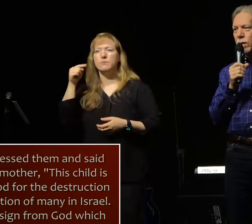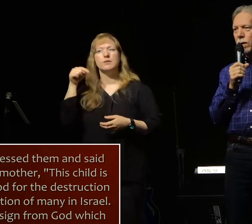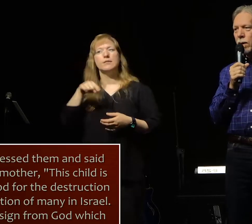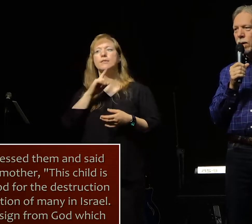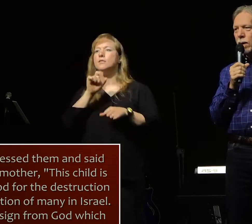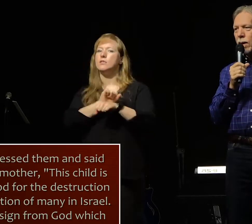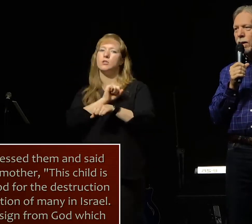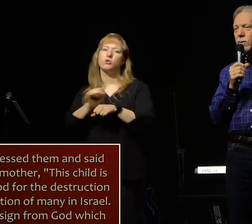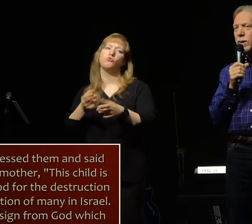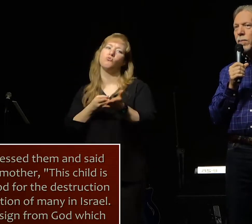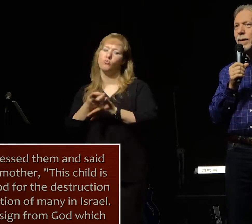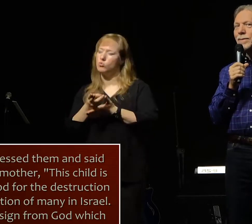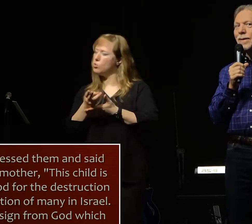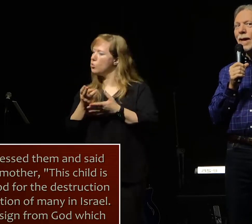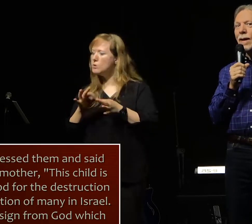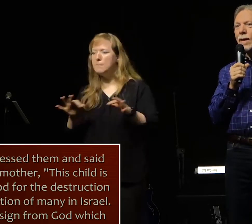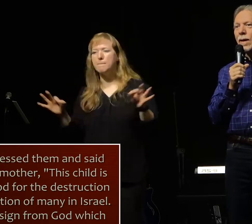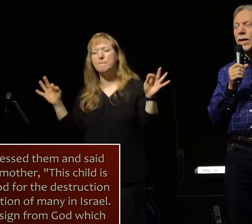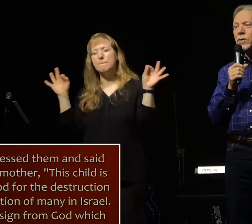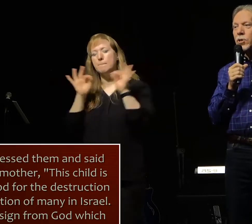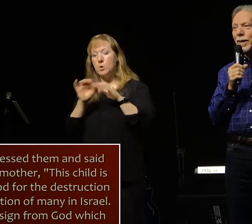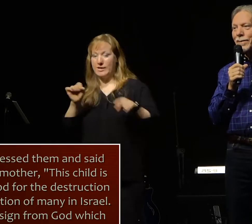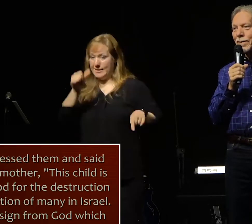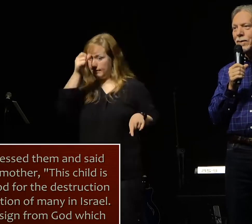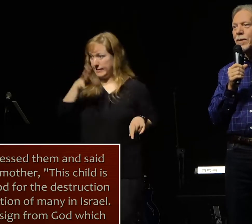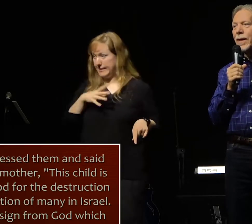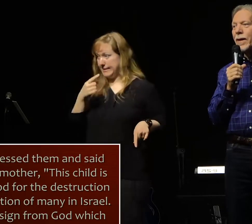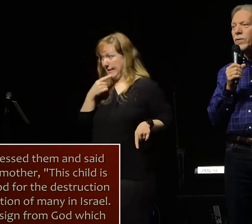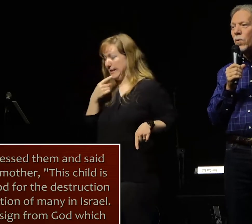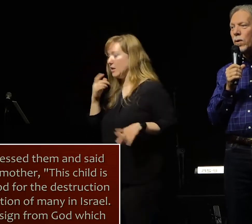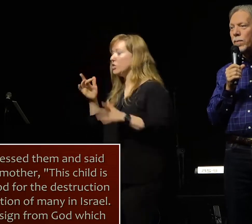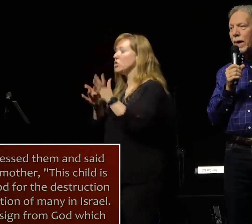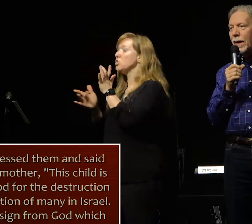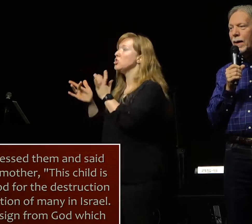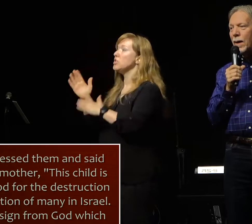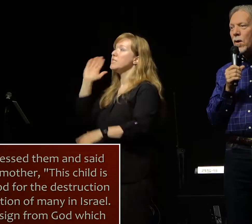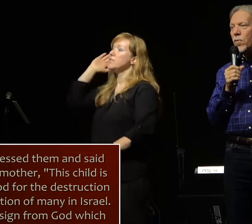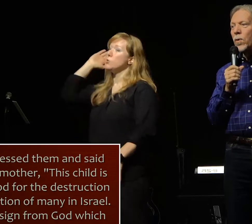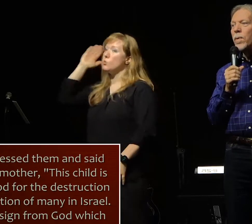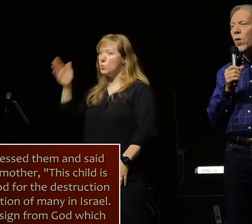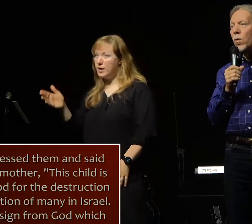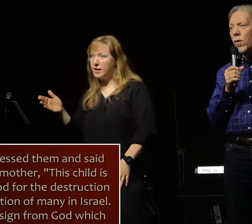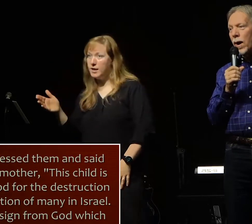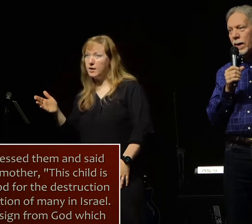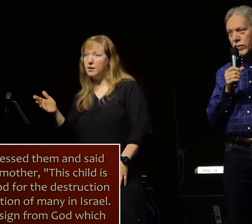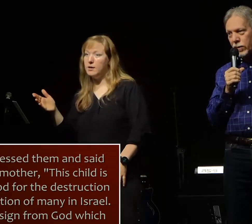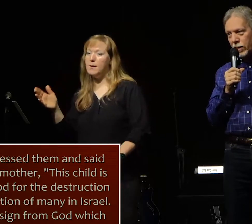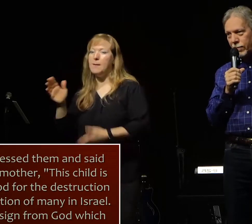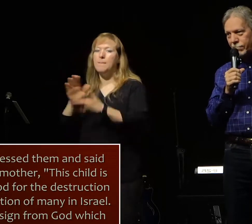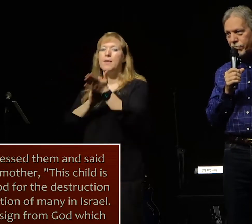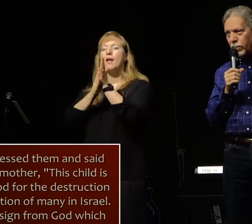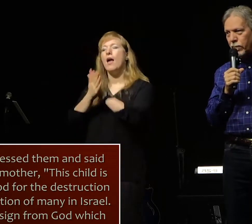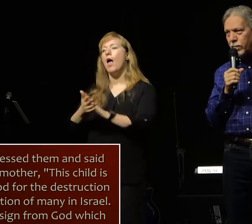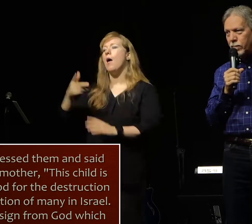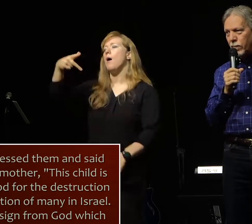one. Simeon said Jesus is going to be the polarizer. You